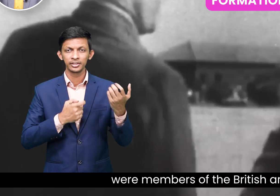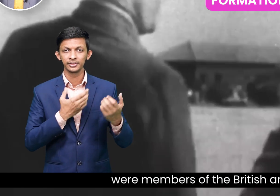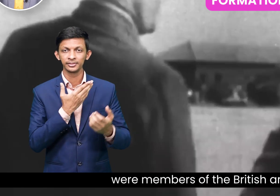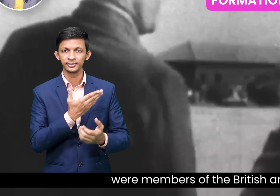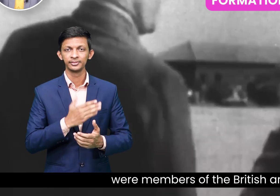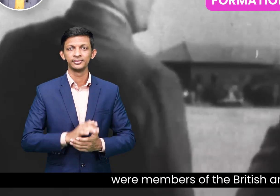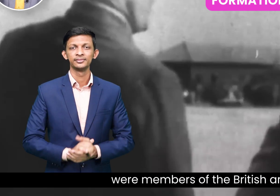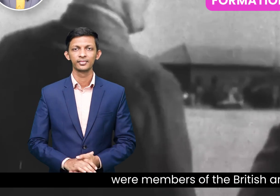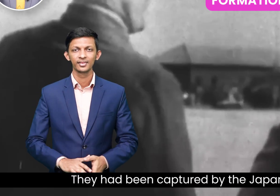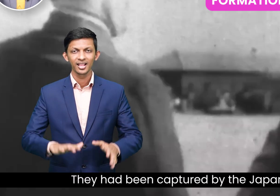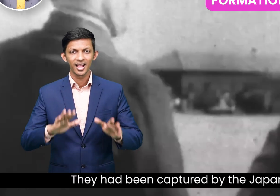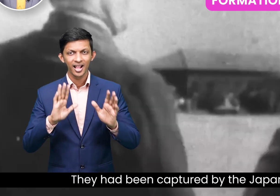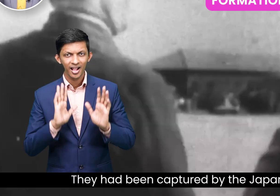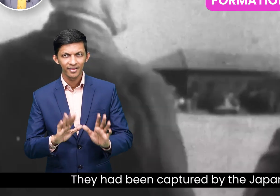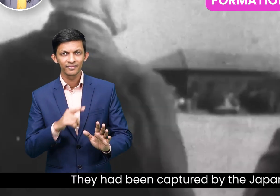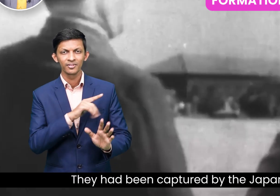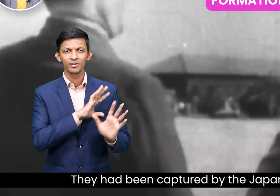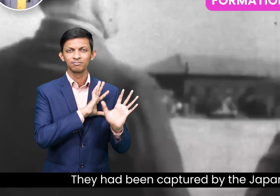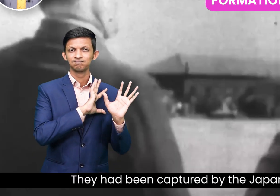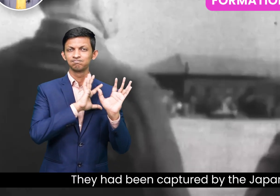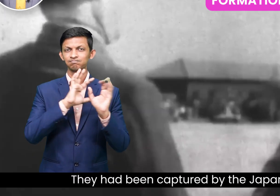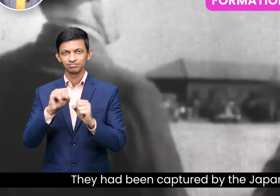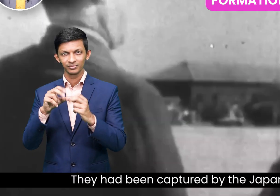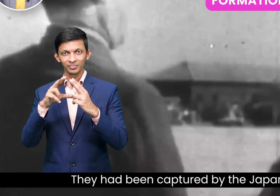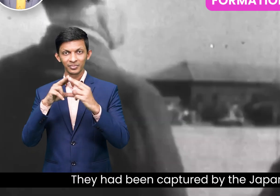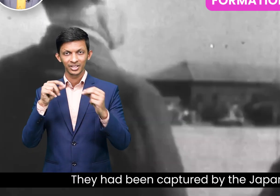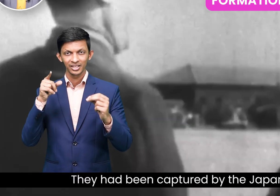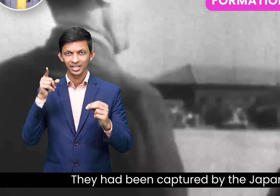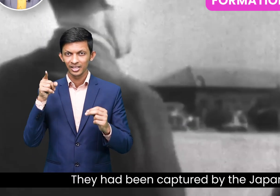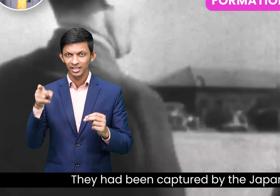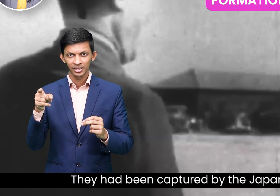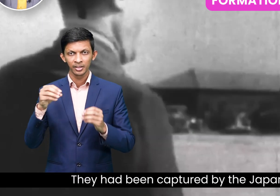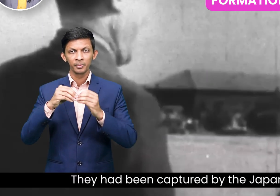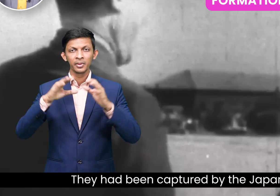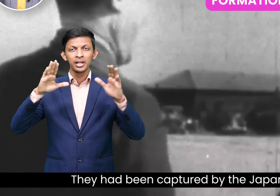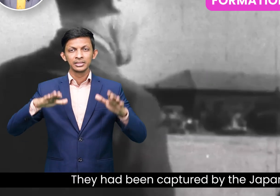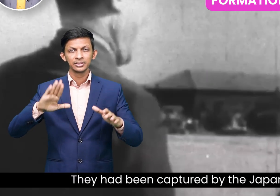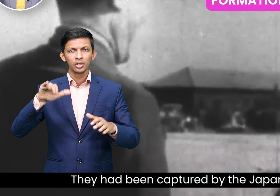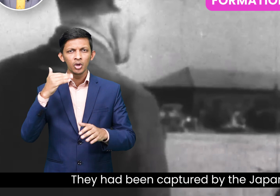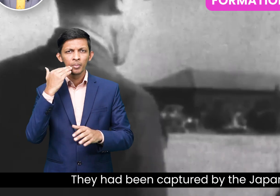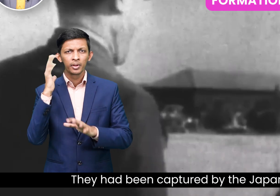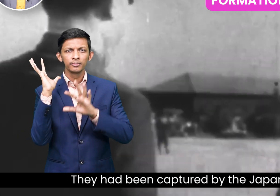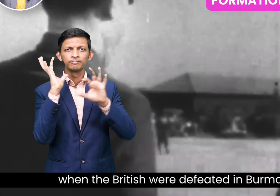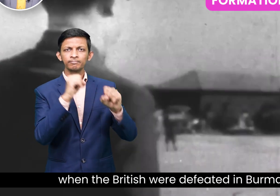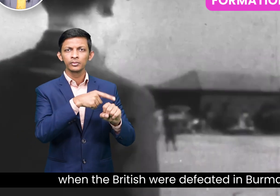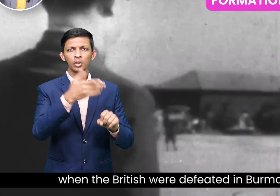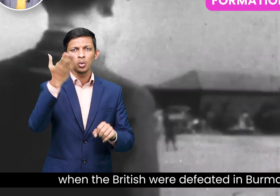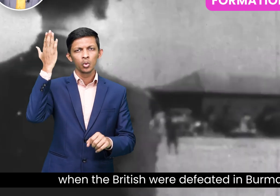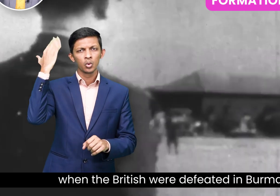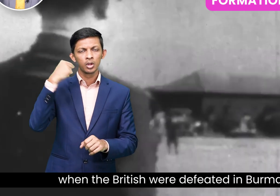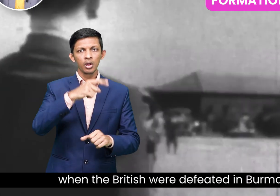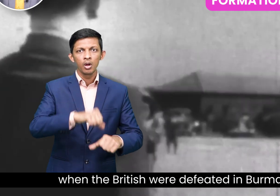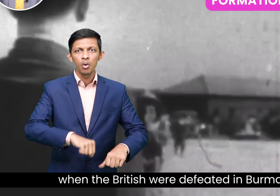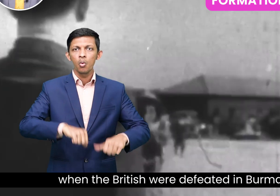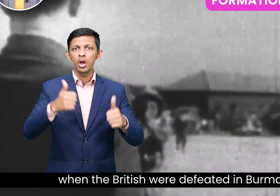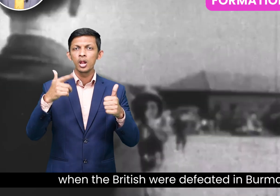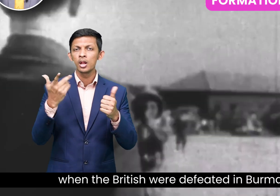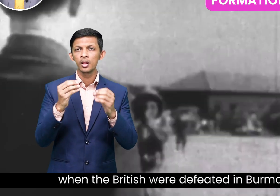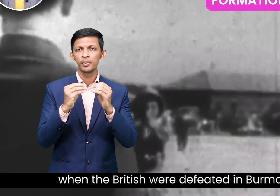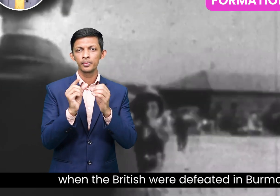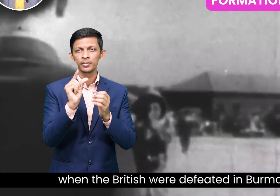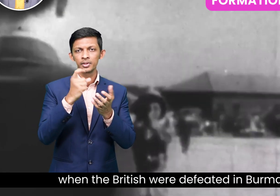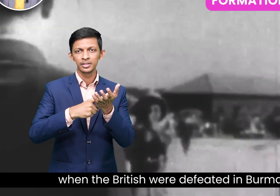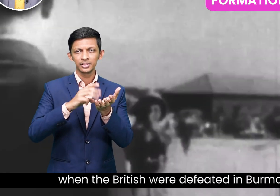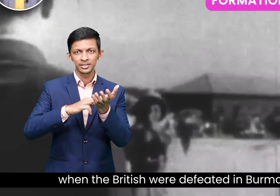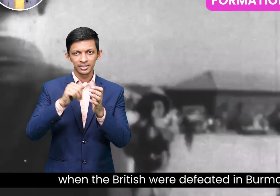Army. They had been captured by the Japanese forces when the British were